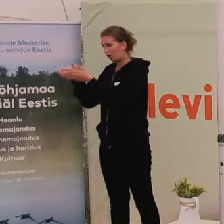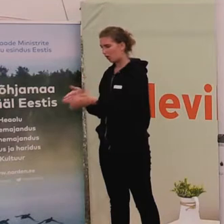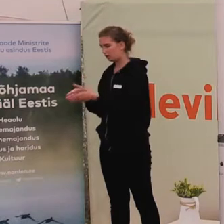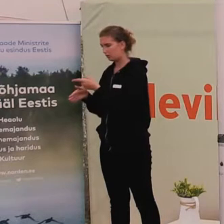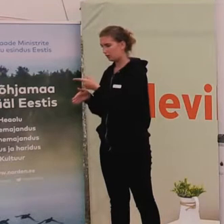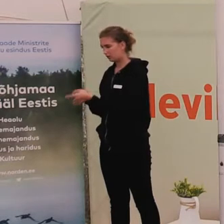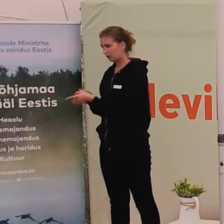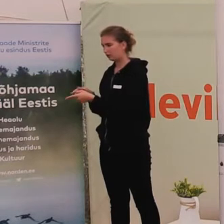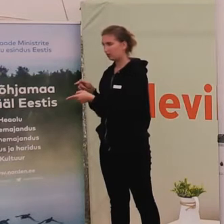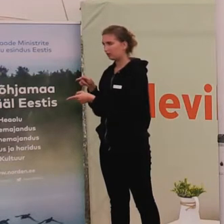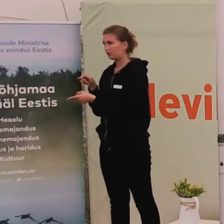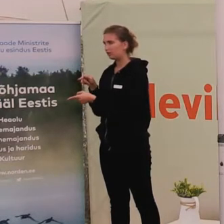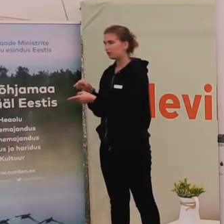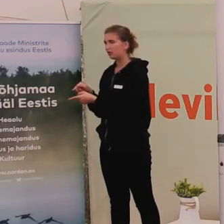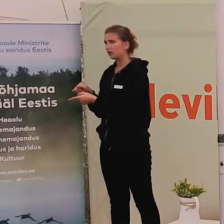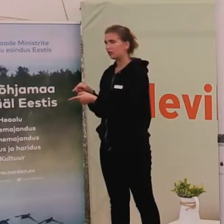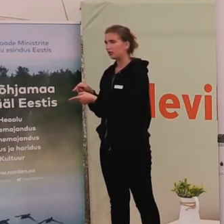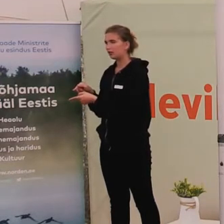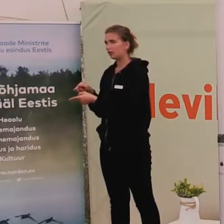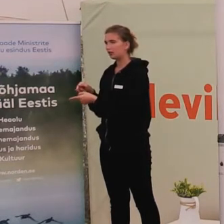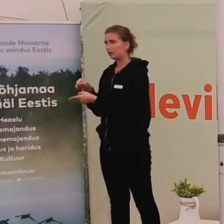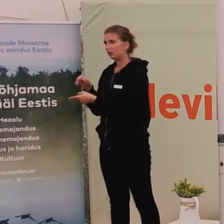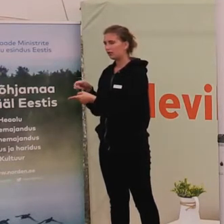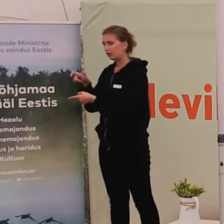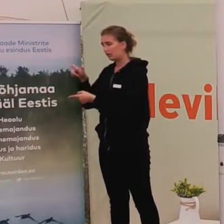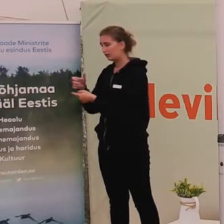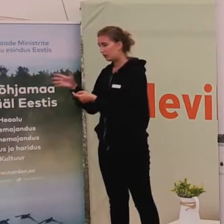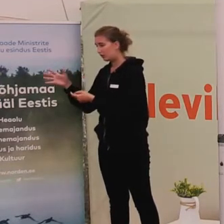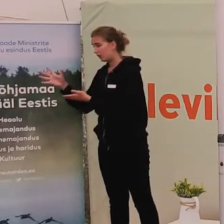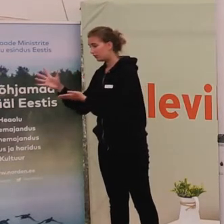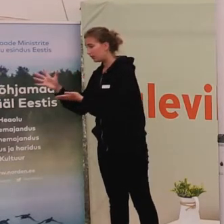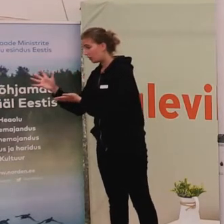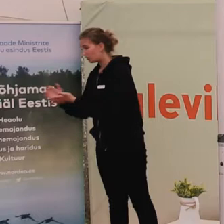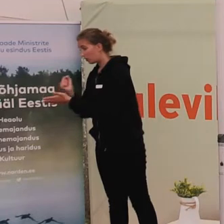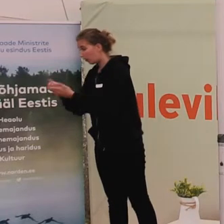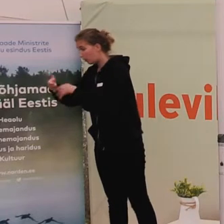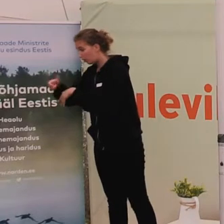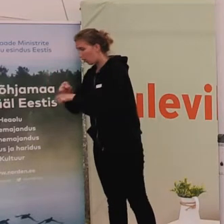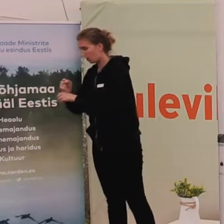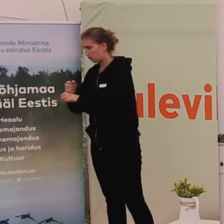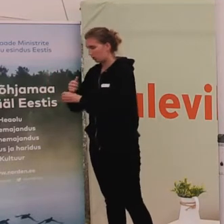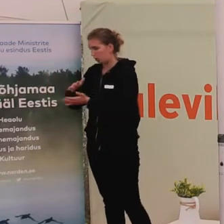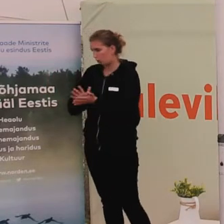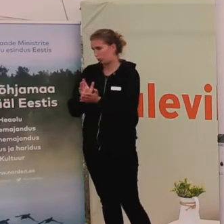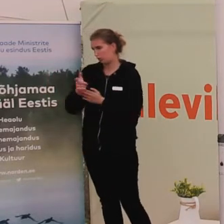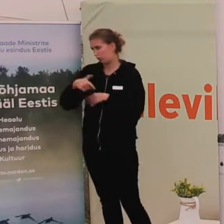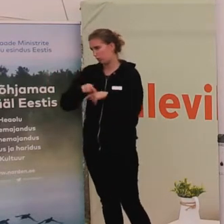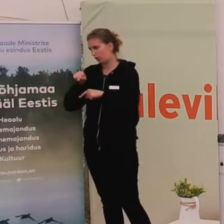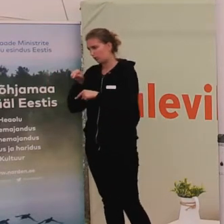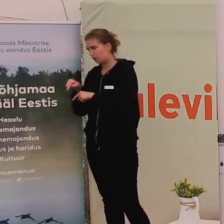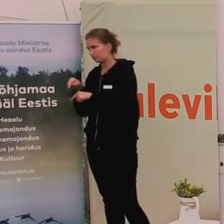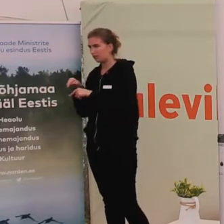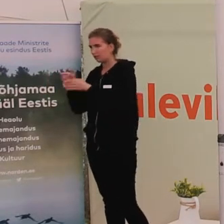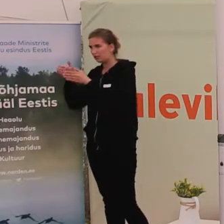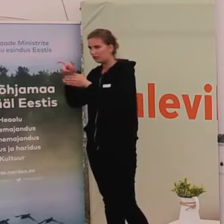very difficult to get out from any living thing and from